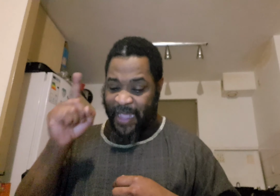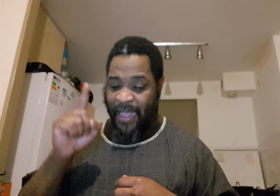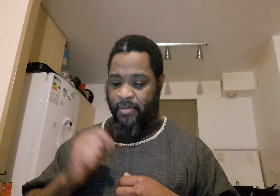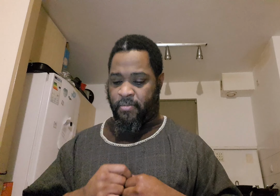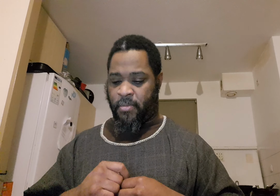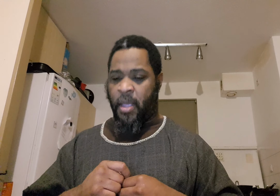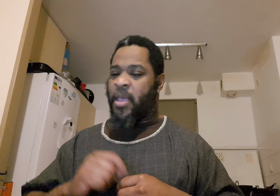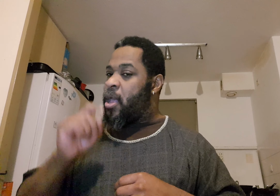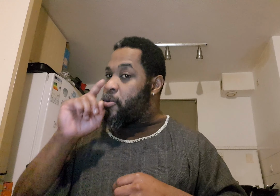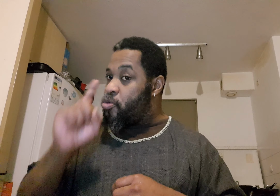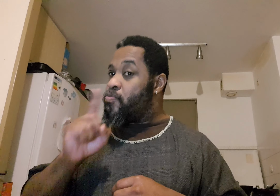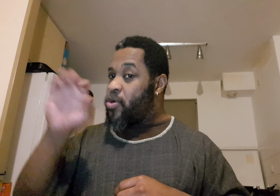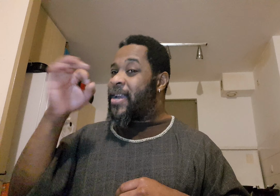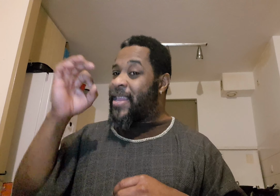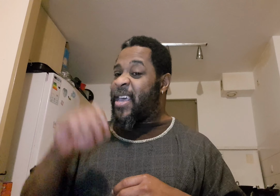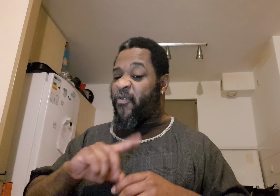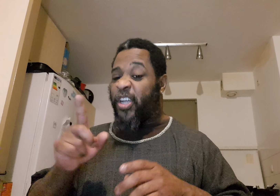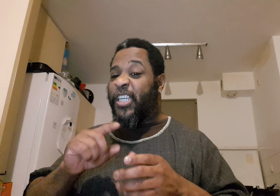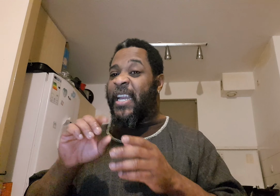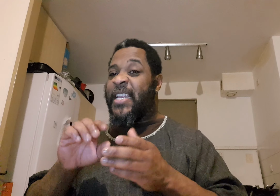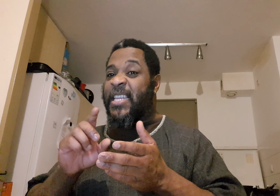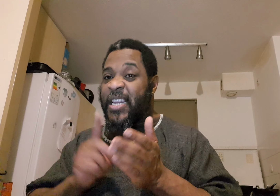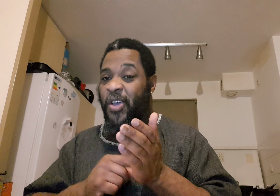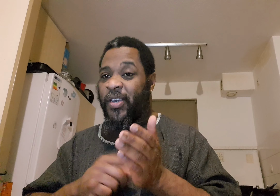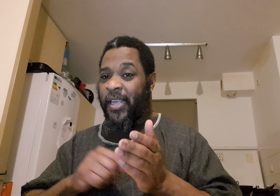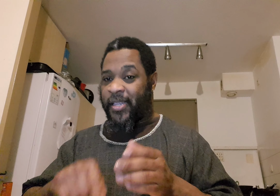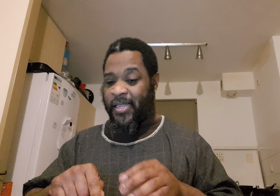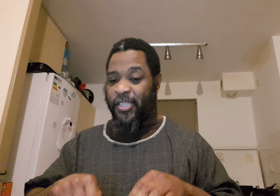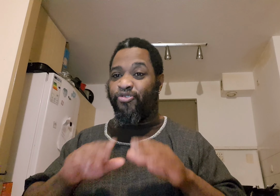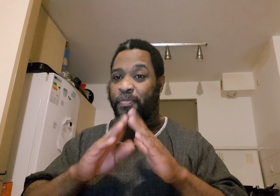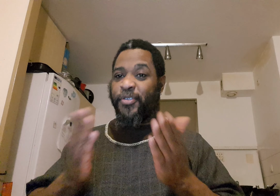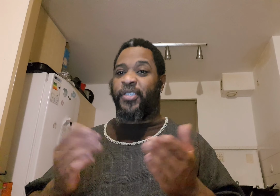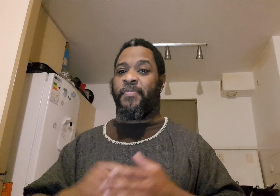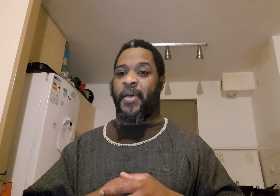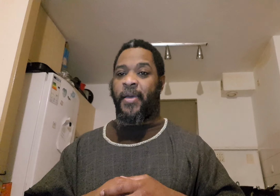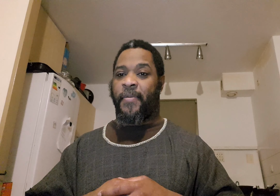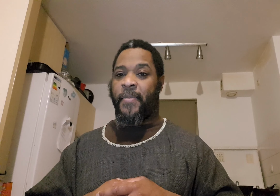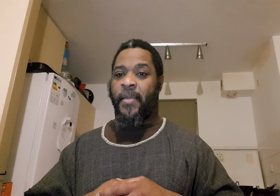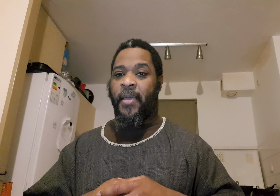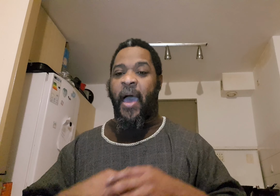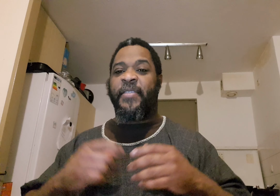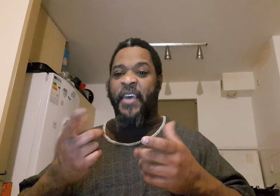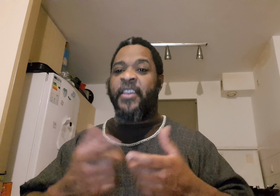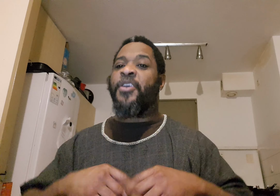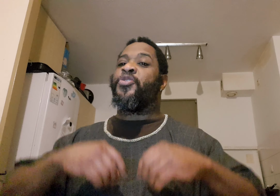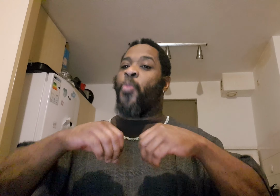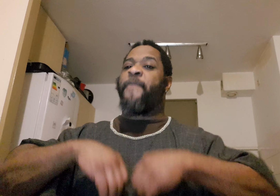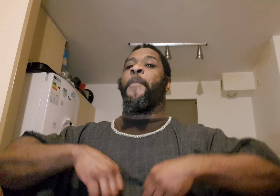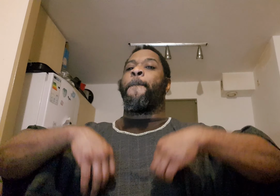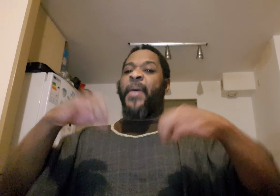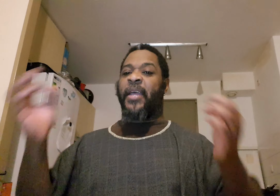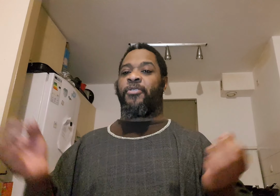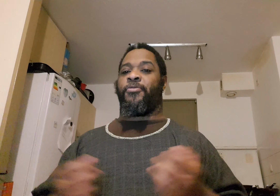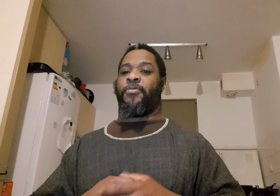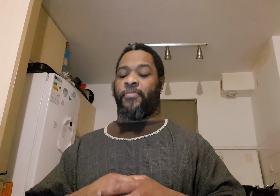That you would live, but you know the descriptions, man. And then you have it better